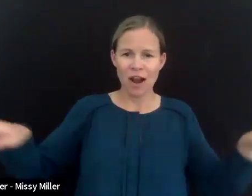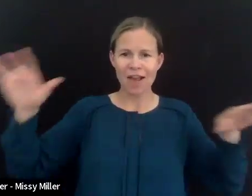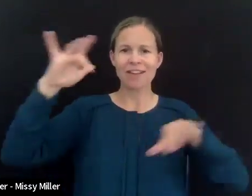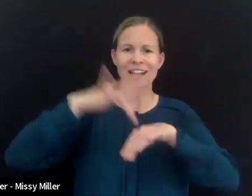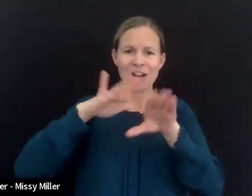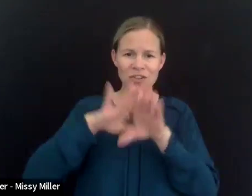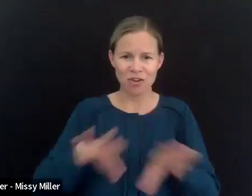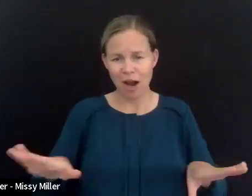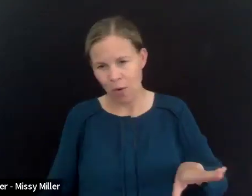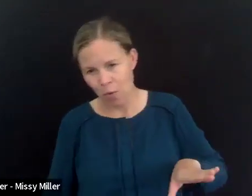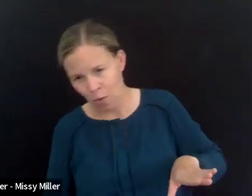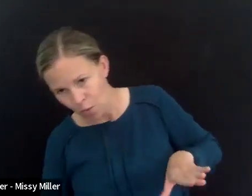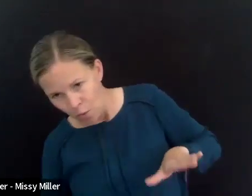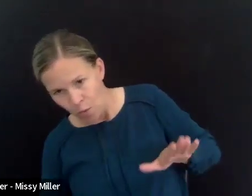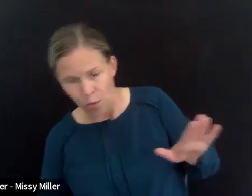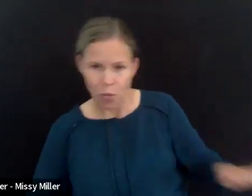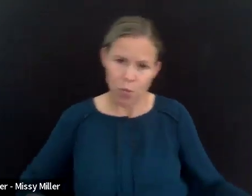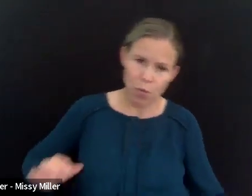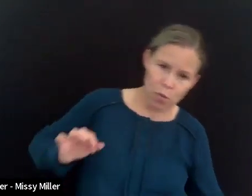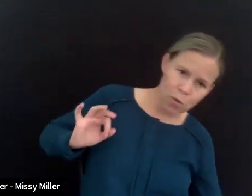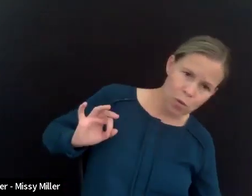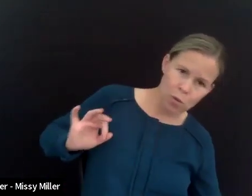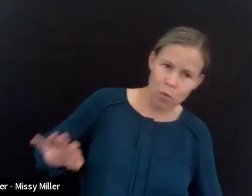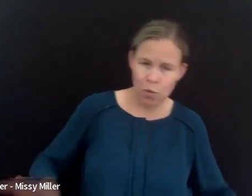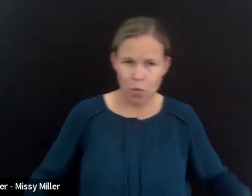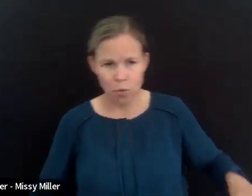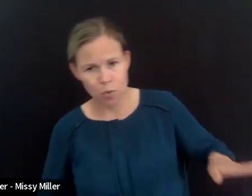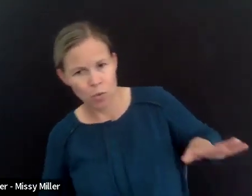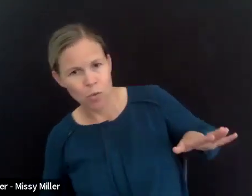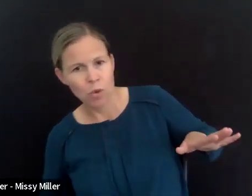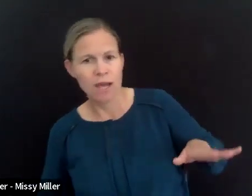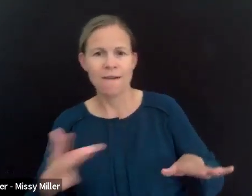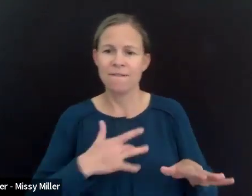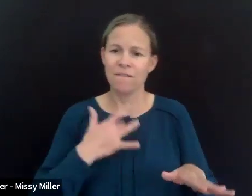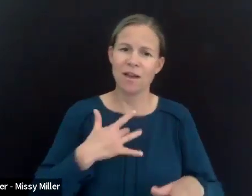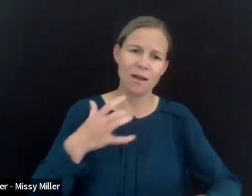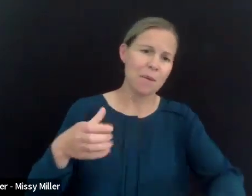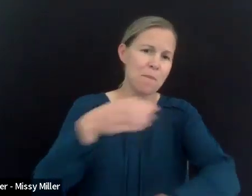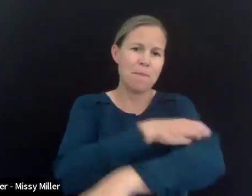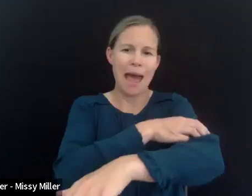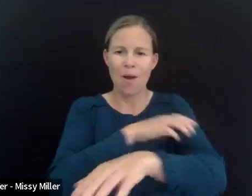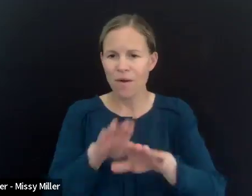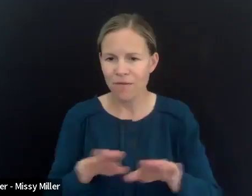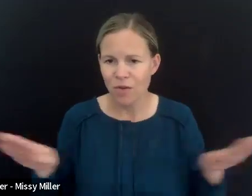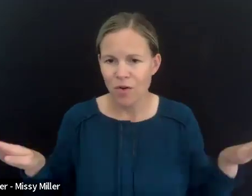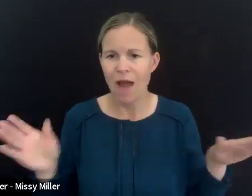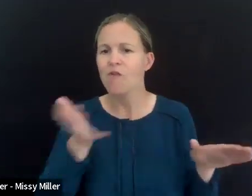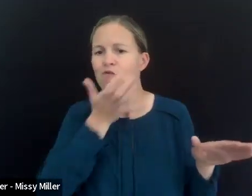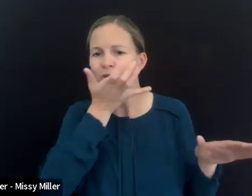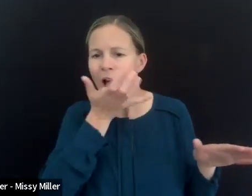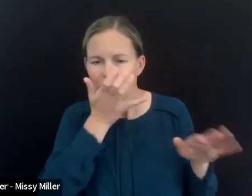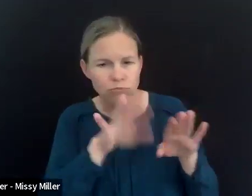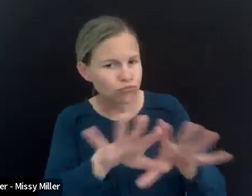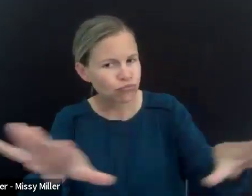grassroots and just feel the abundance and the power of the grassroots. Just bring